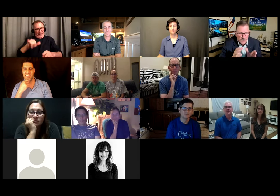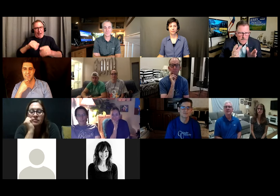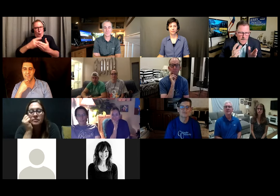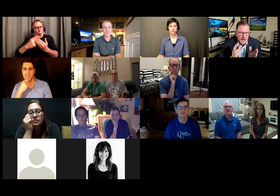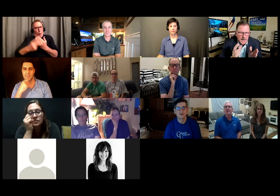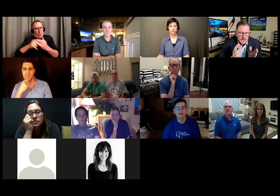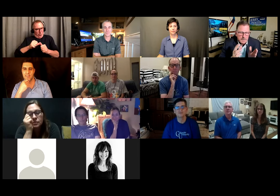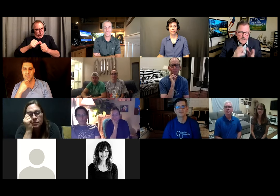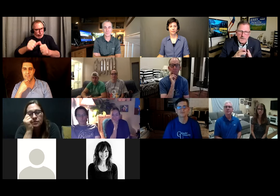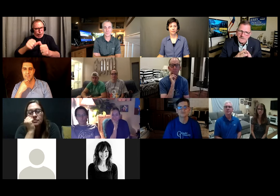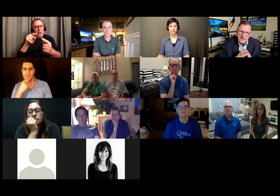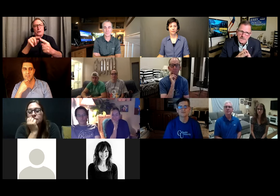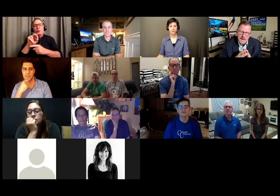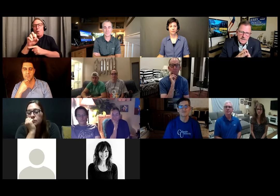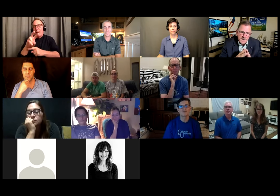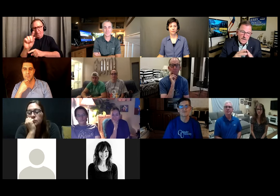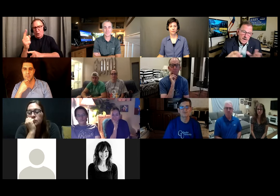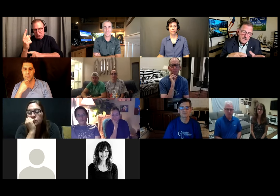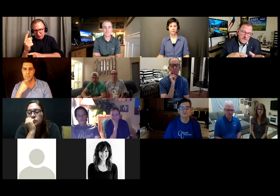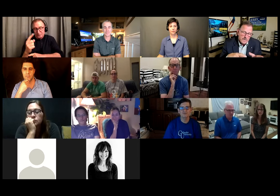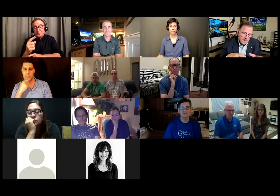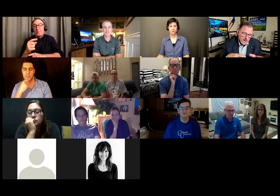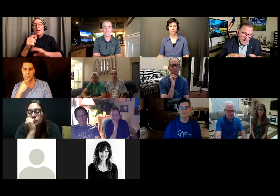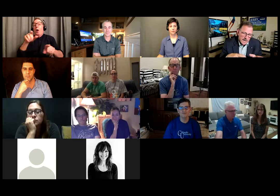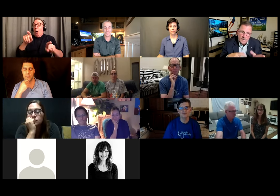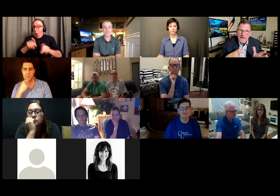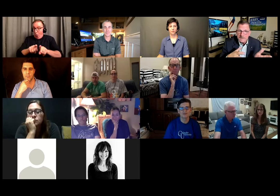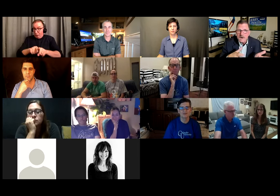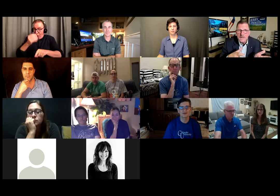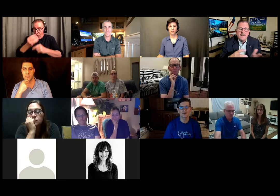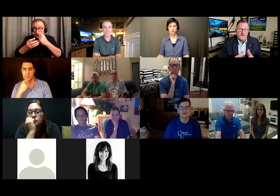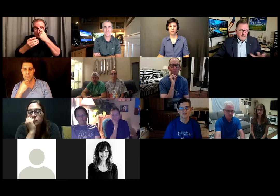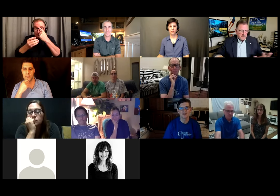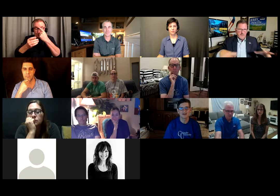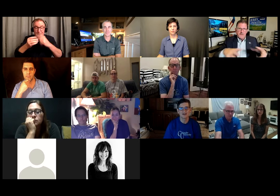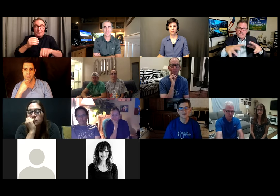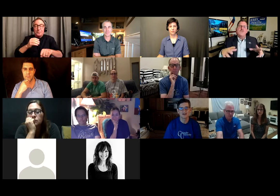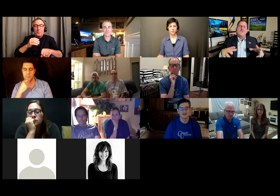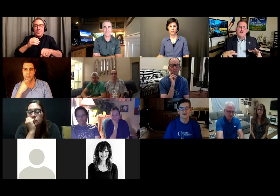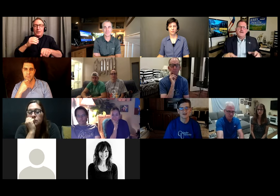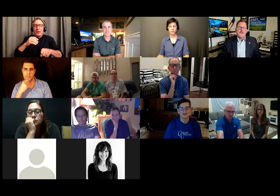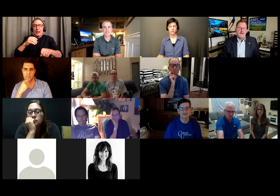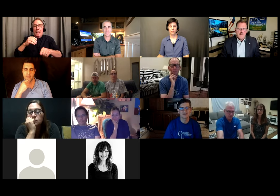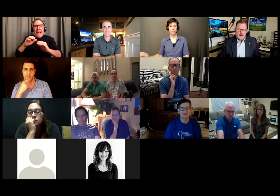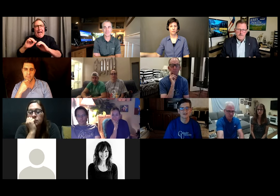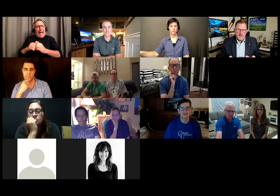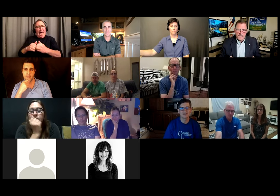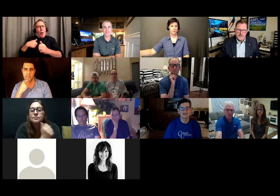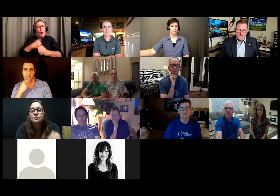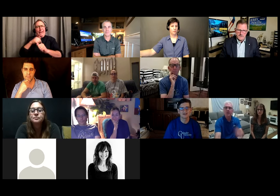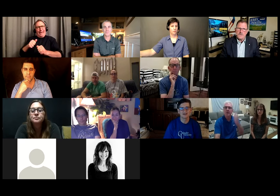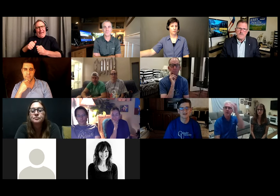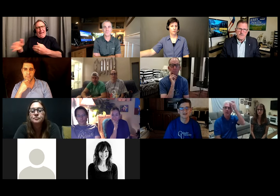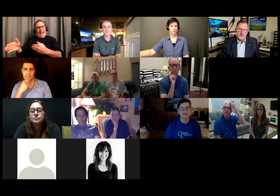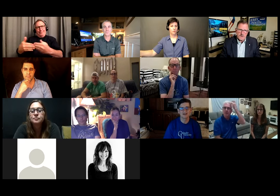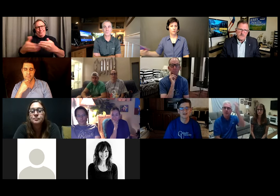So, but I will tell you that we had to fund the ability to shut the downtown down and